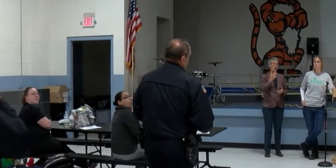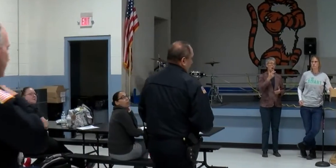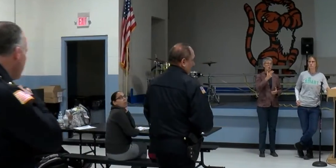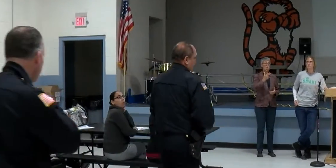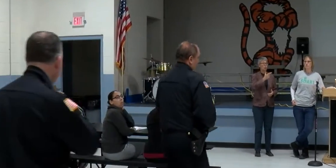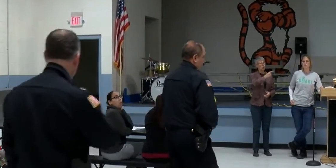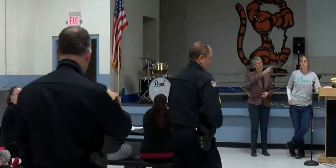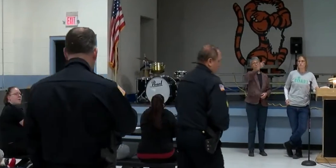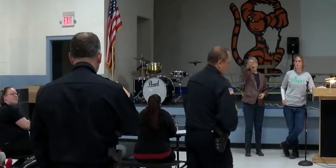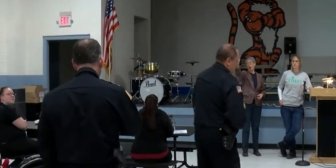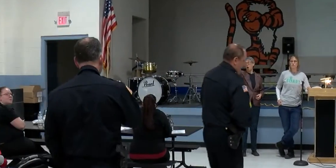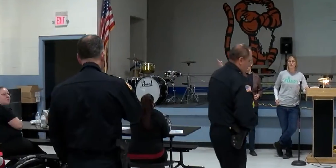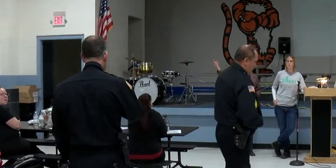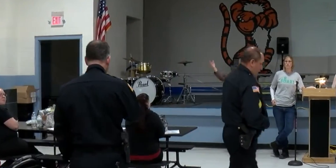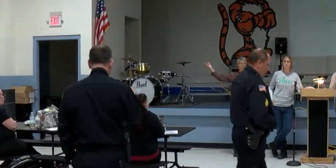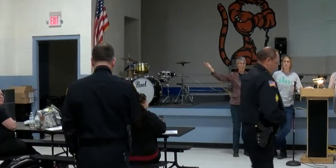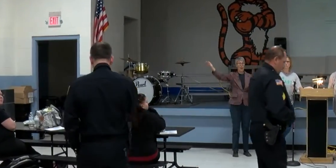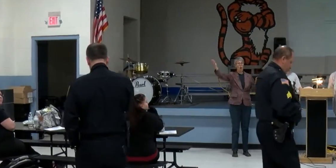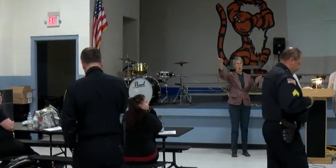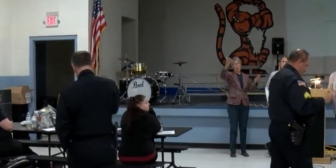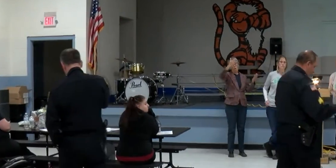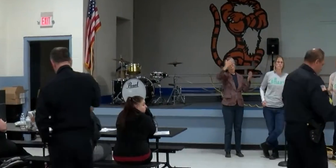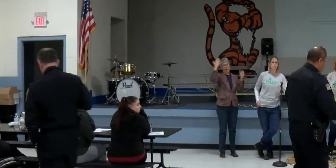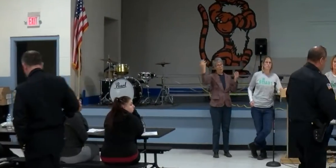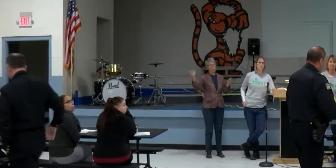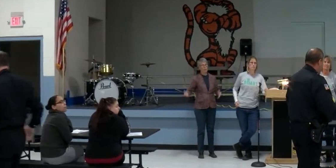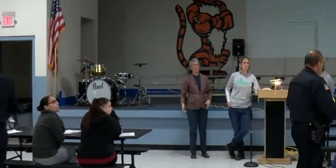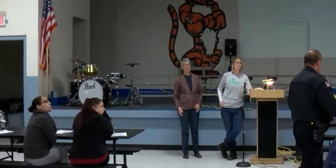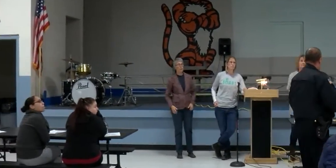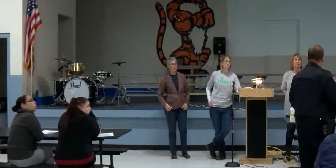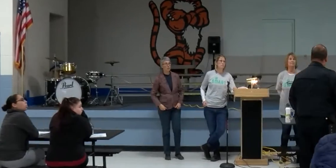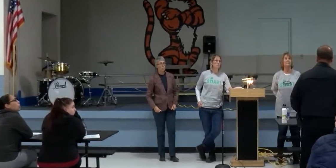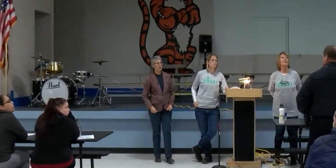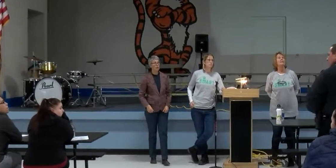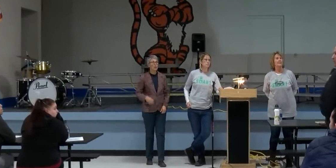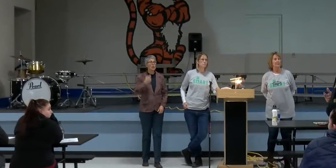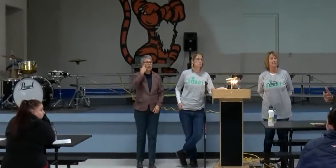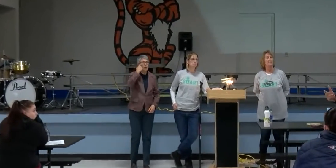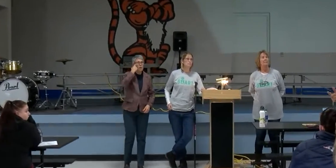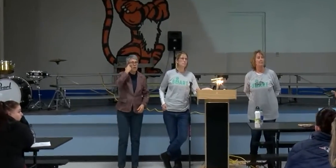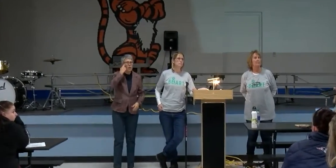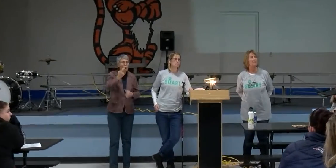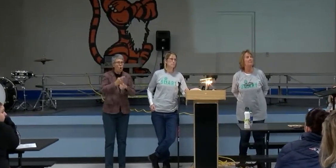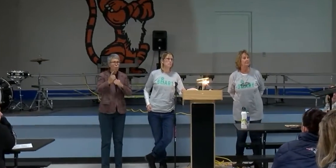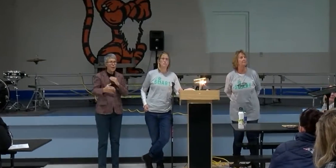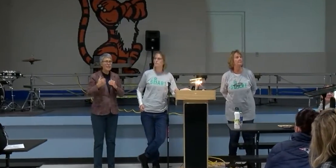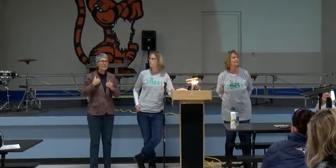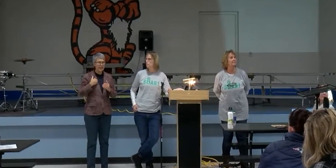They had a bring your gun back over the weekend, was